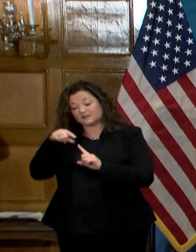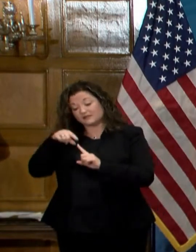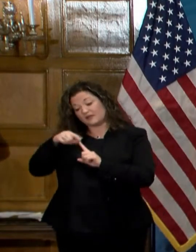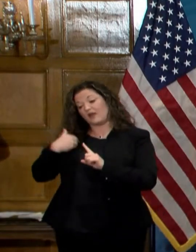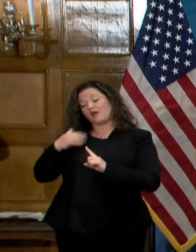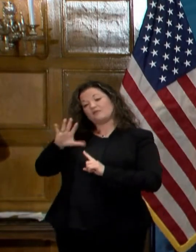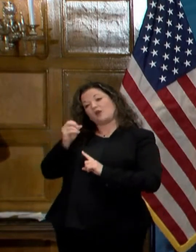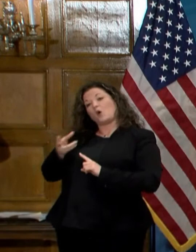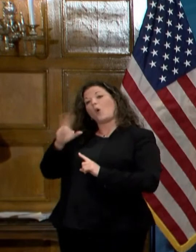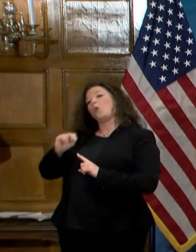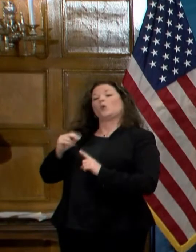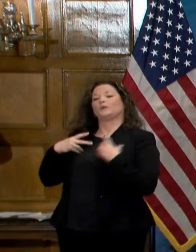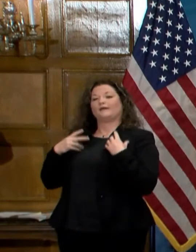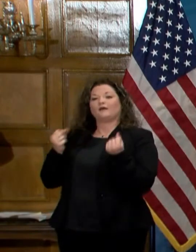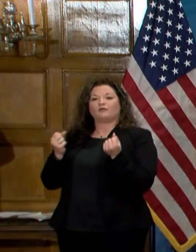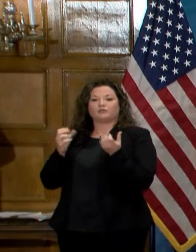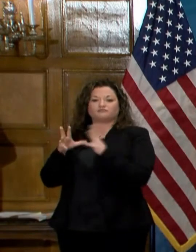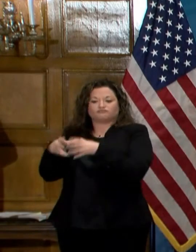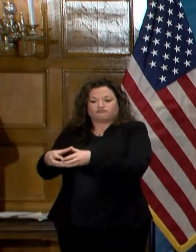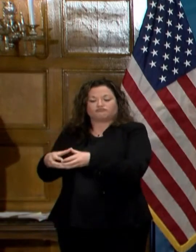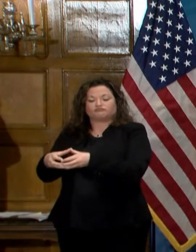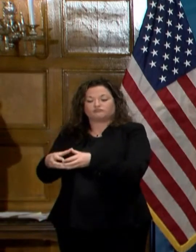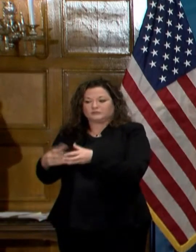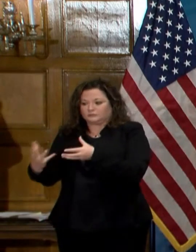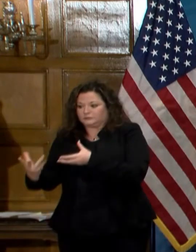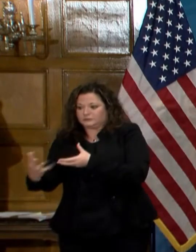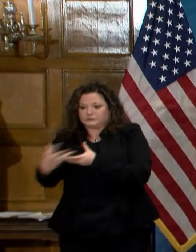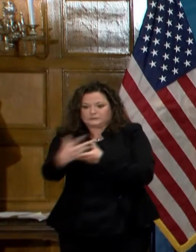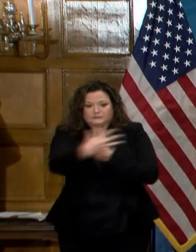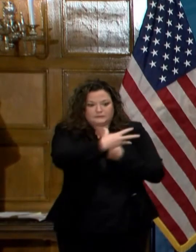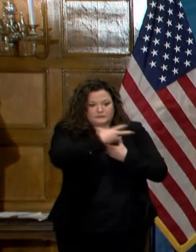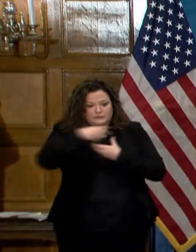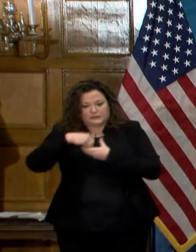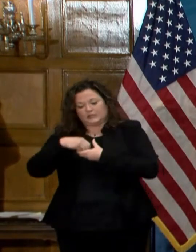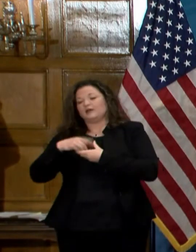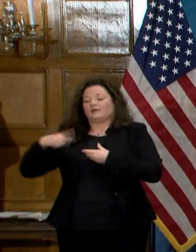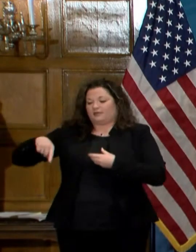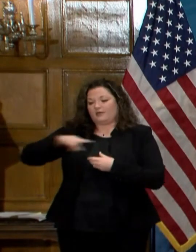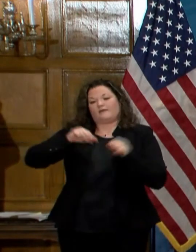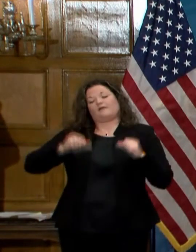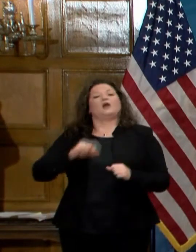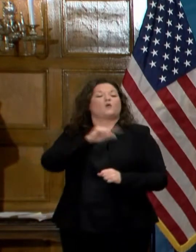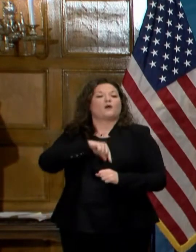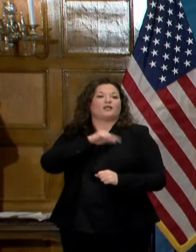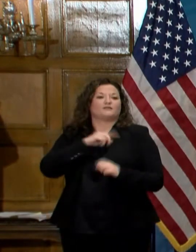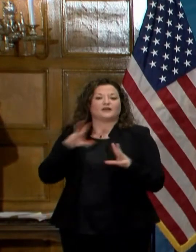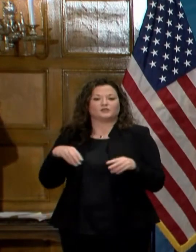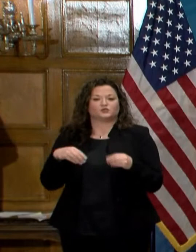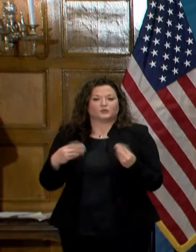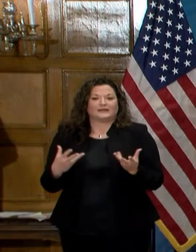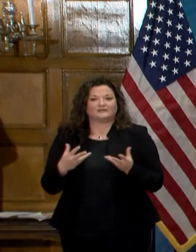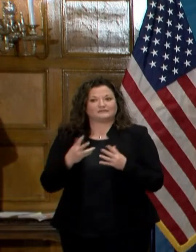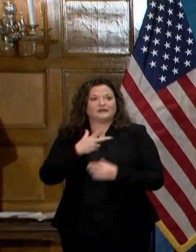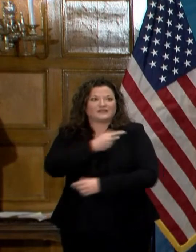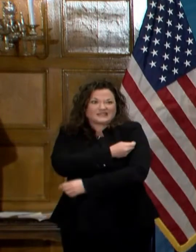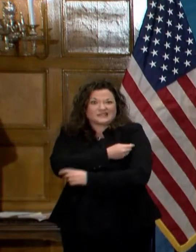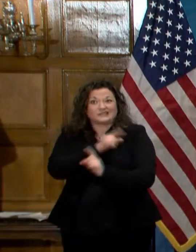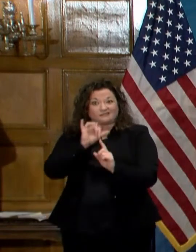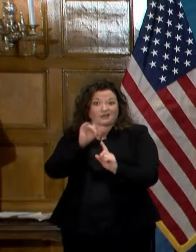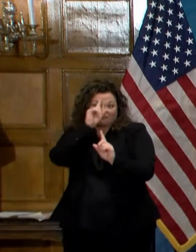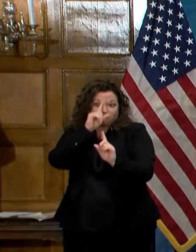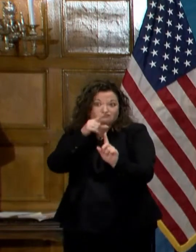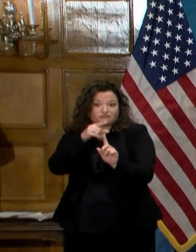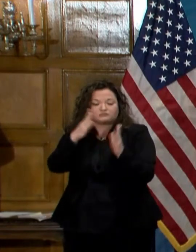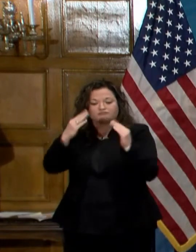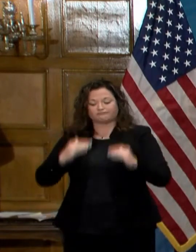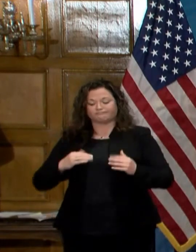health units, and to bring all of those into the fold and make them eligible to give the vaccine. We also looked at